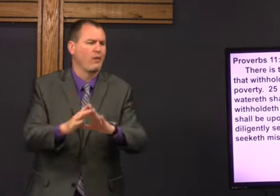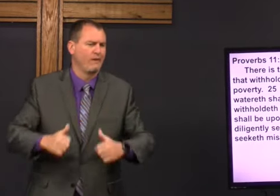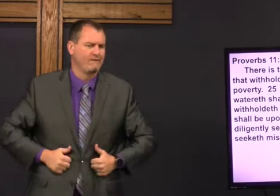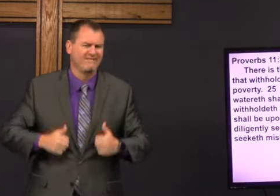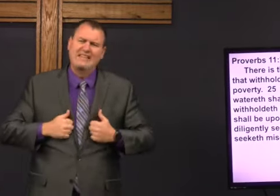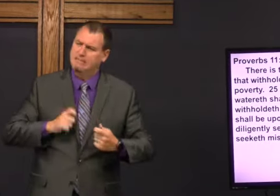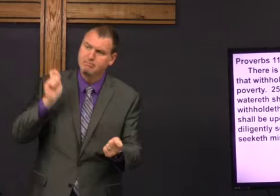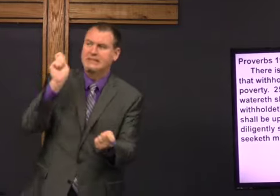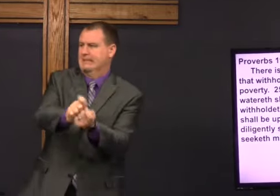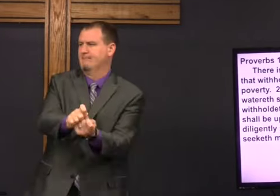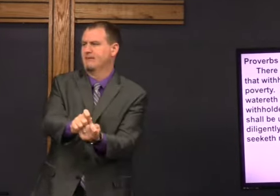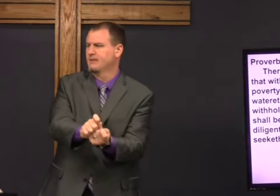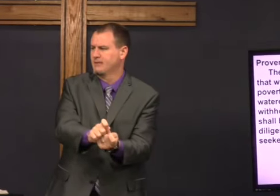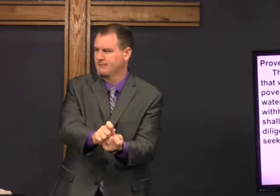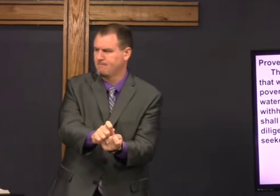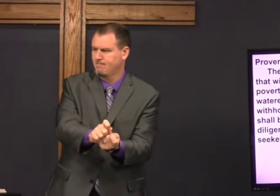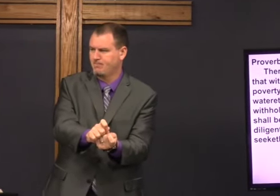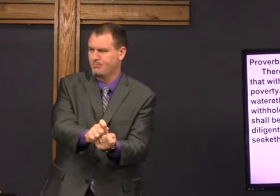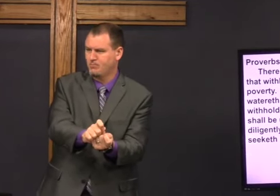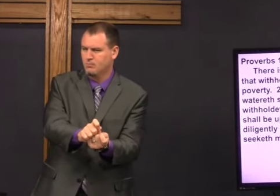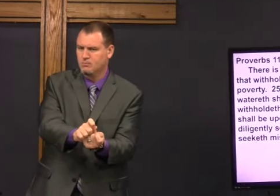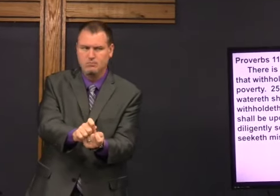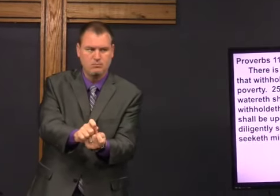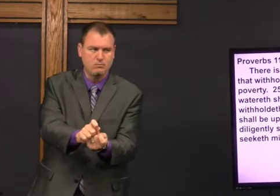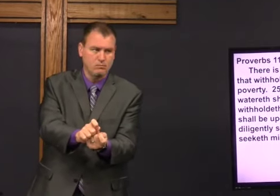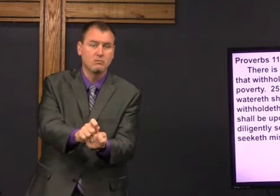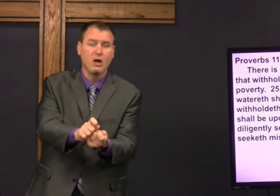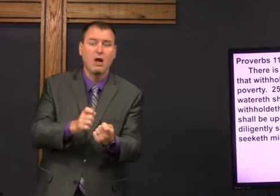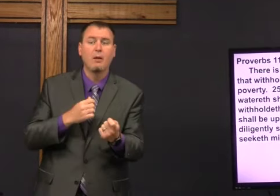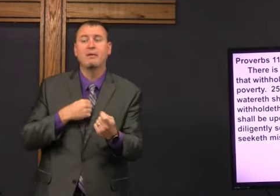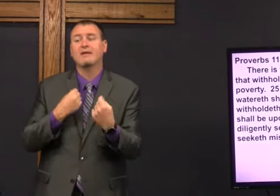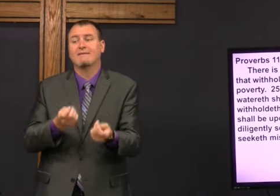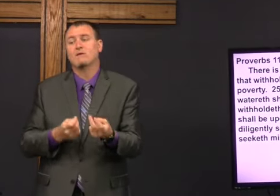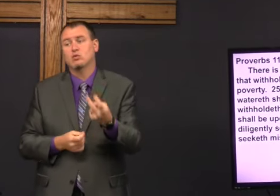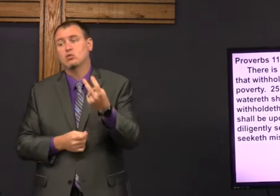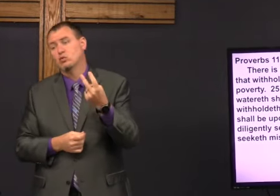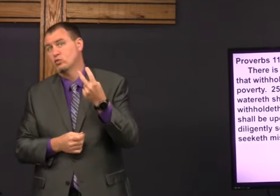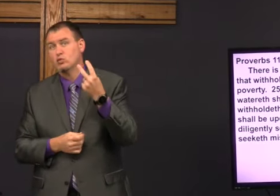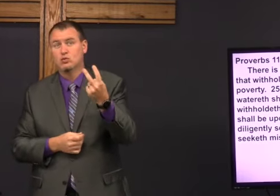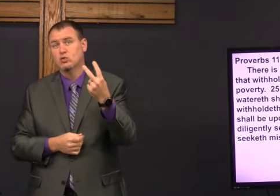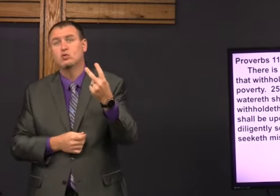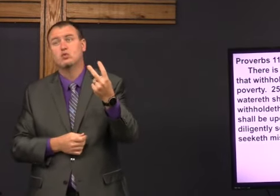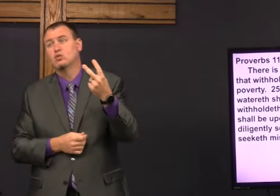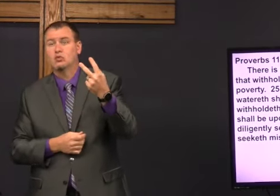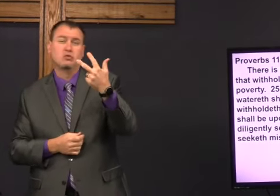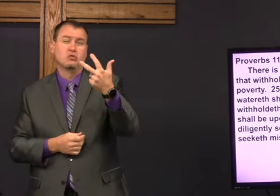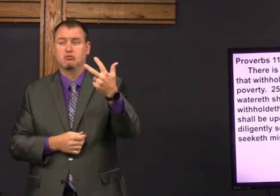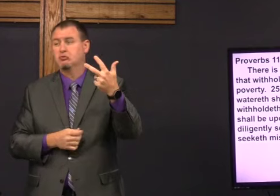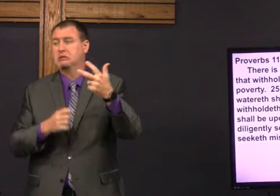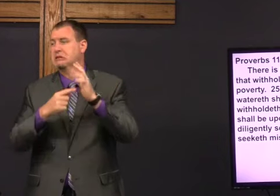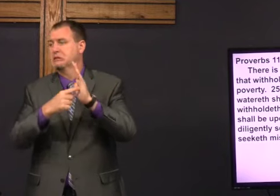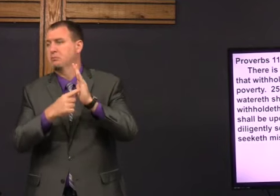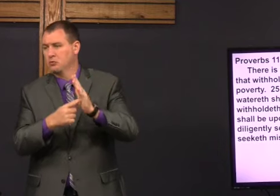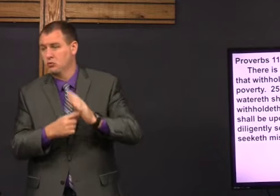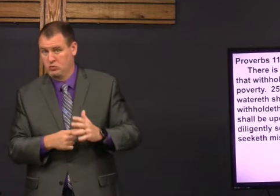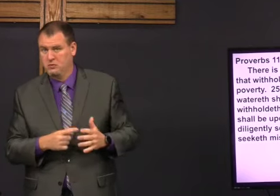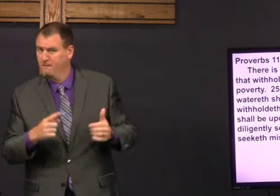How does this apply to our lives specifically? I'll give you two or three